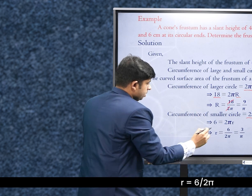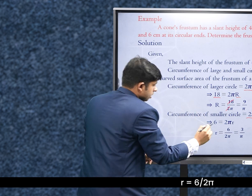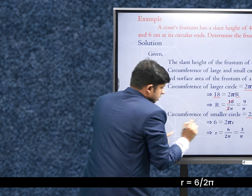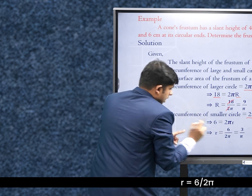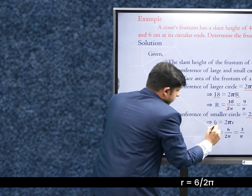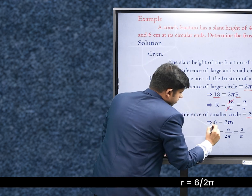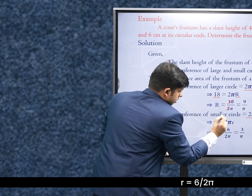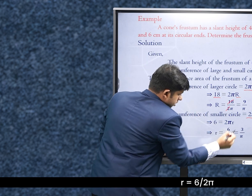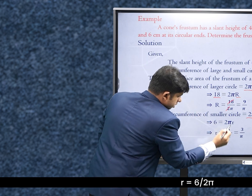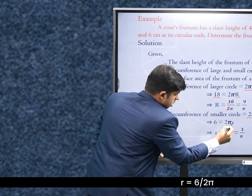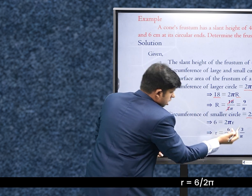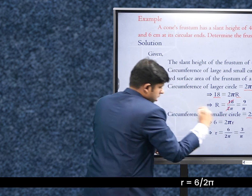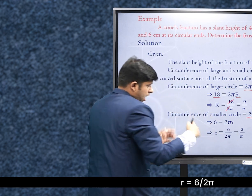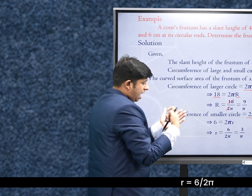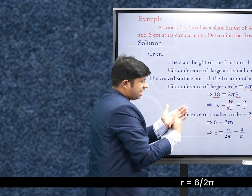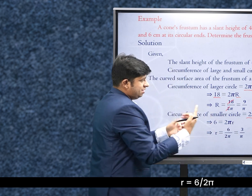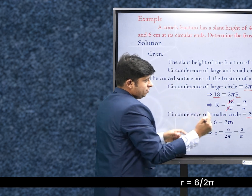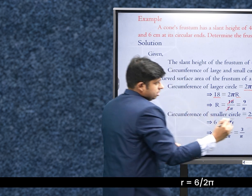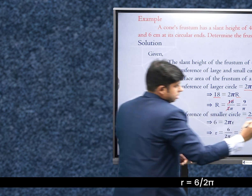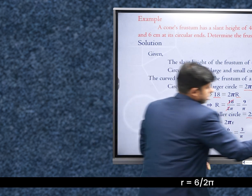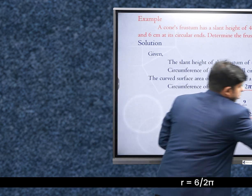R is equal to 6 by 2 pi.